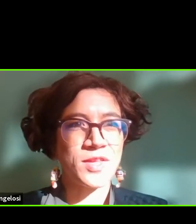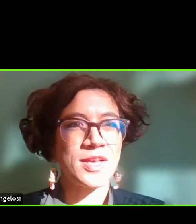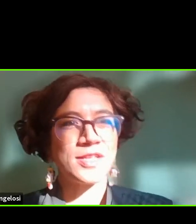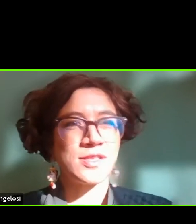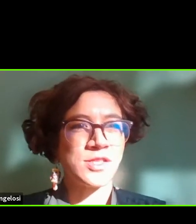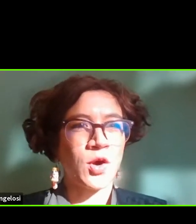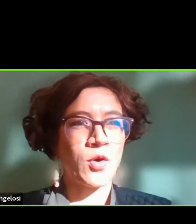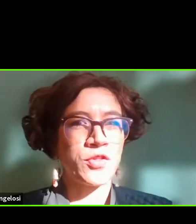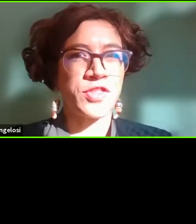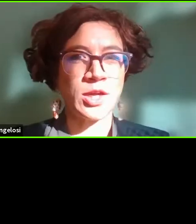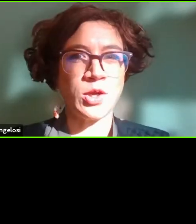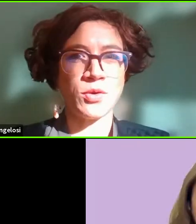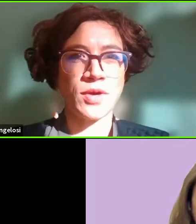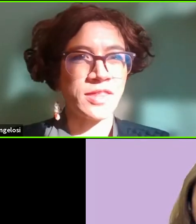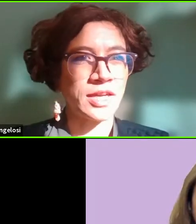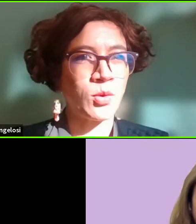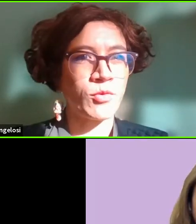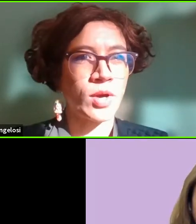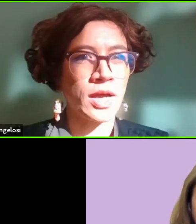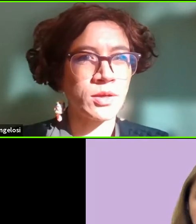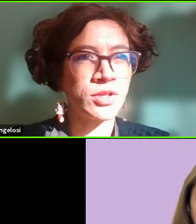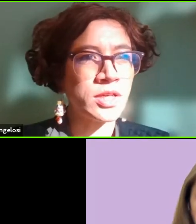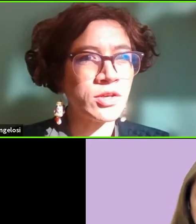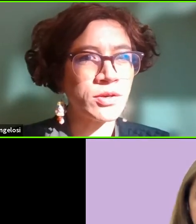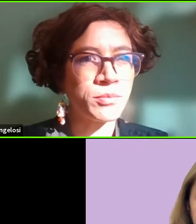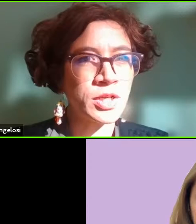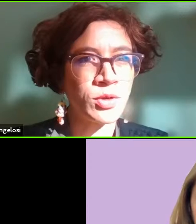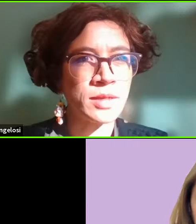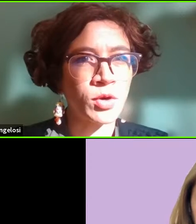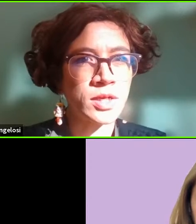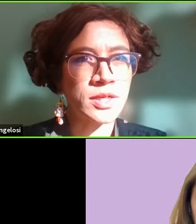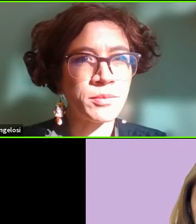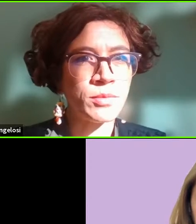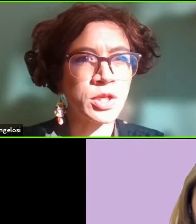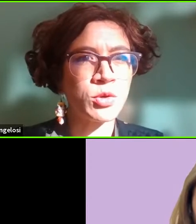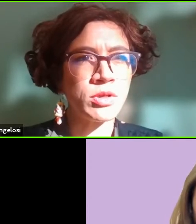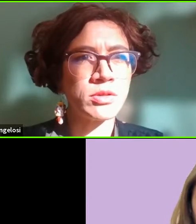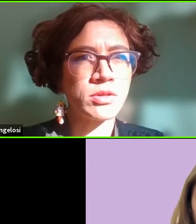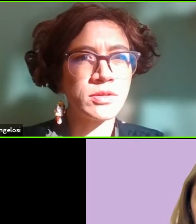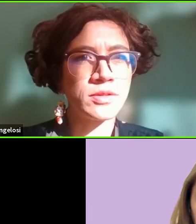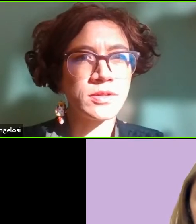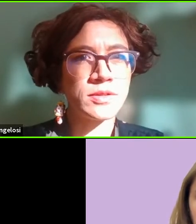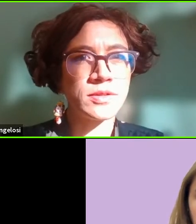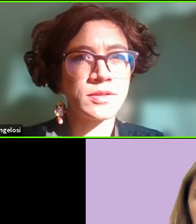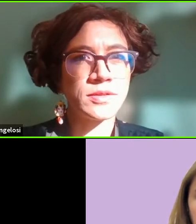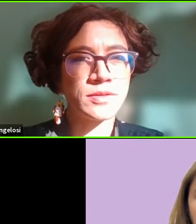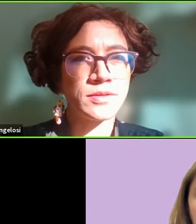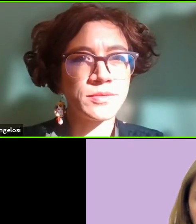Okay, so thank you everyone. I couldn't hear Mirgul anymore. Mirgul?